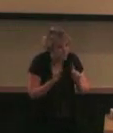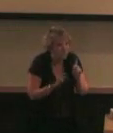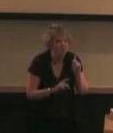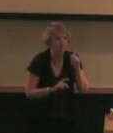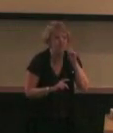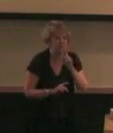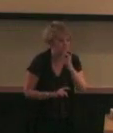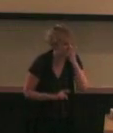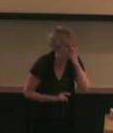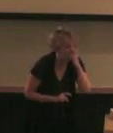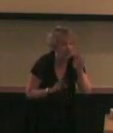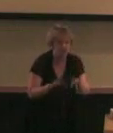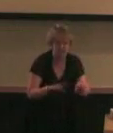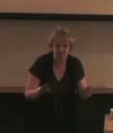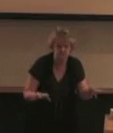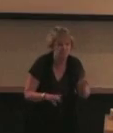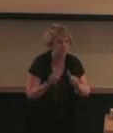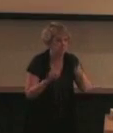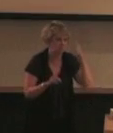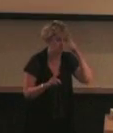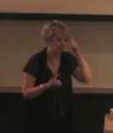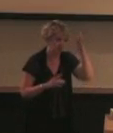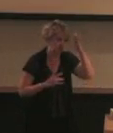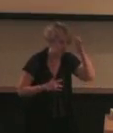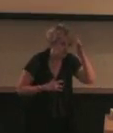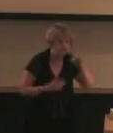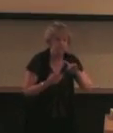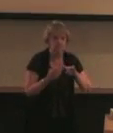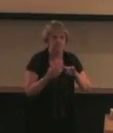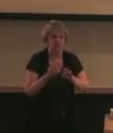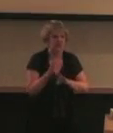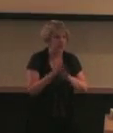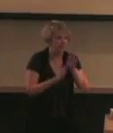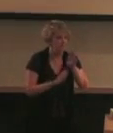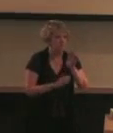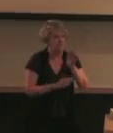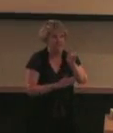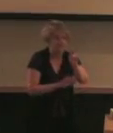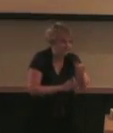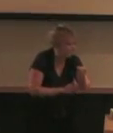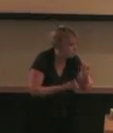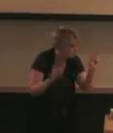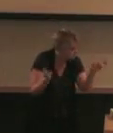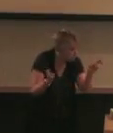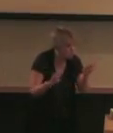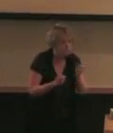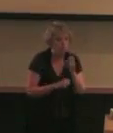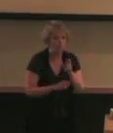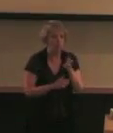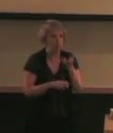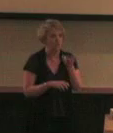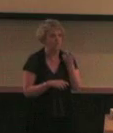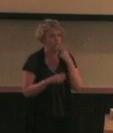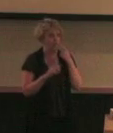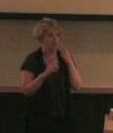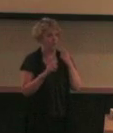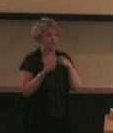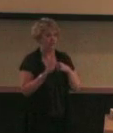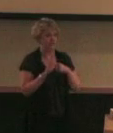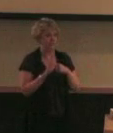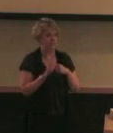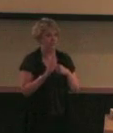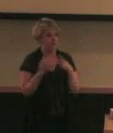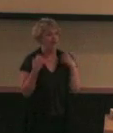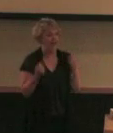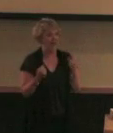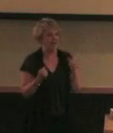children, people who have mental illness, people who have developmental disabled issues, or, like in this situation, help